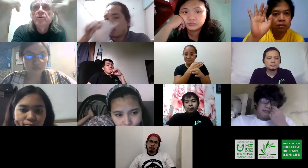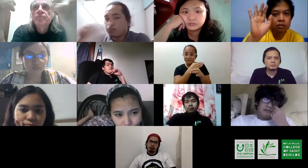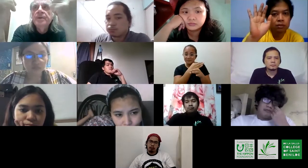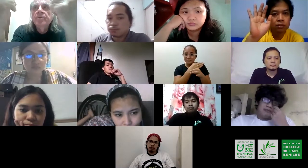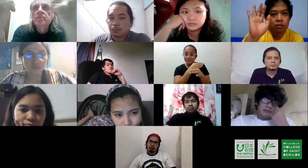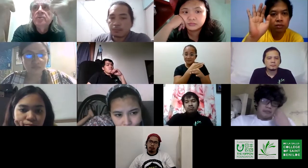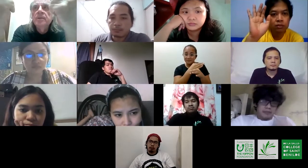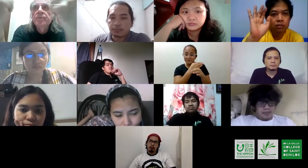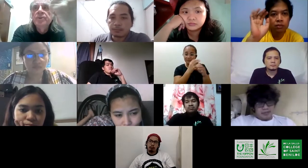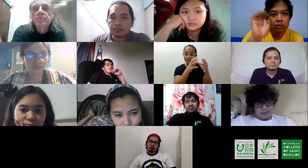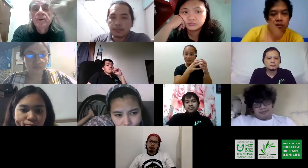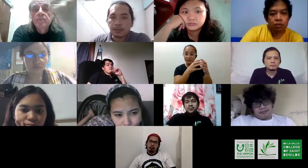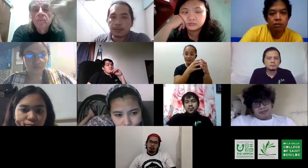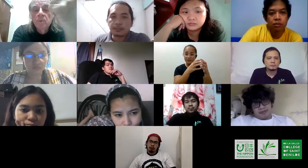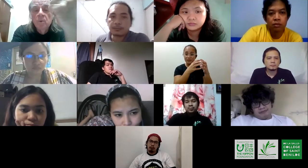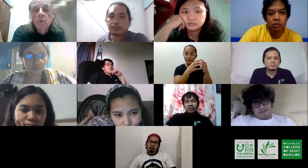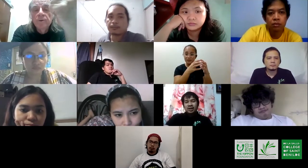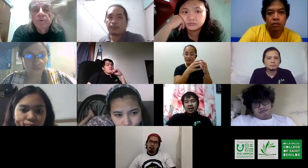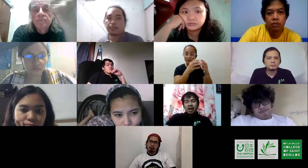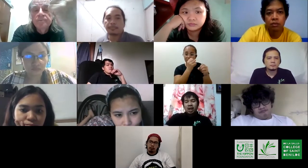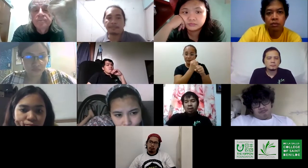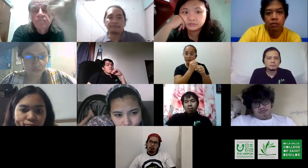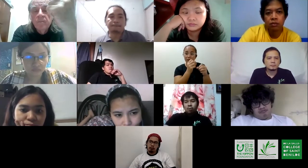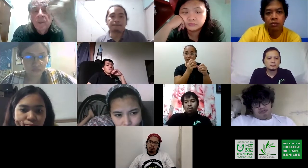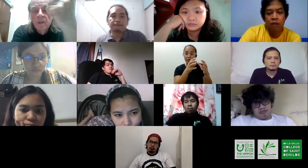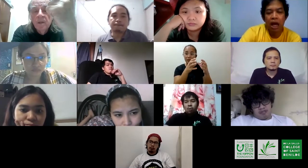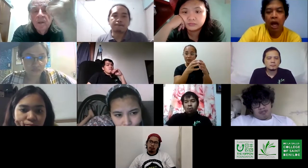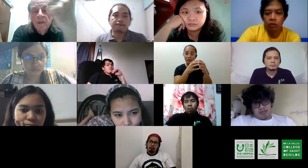take 2 people and put them in one group,